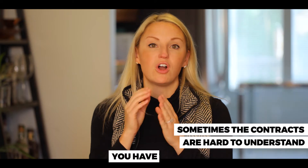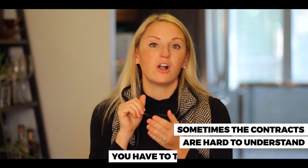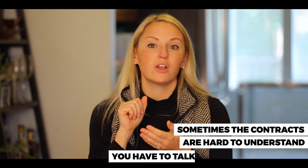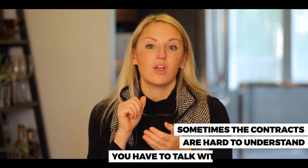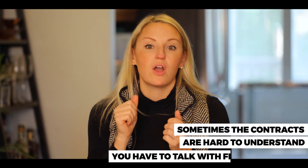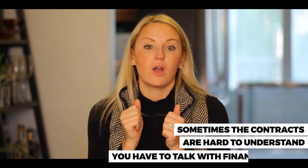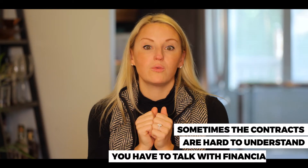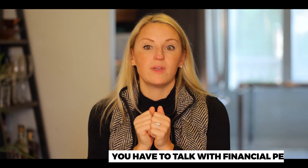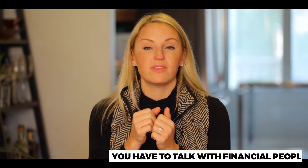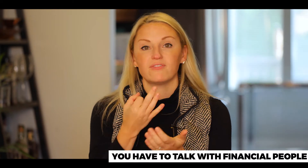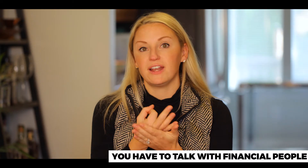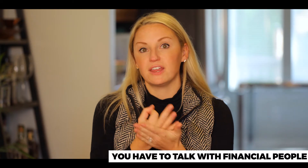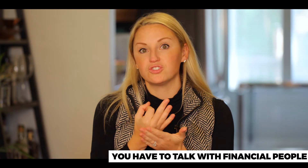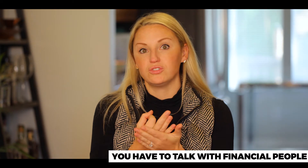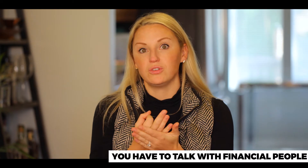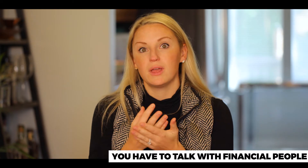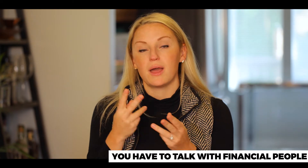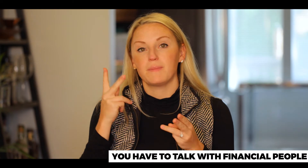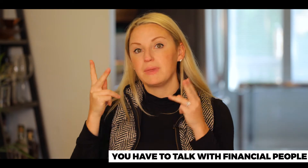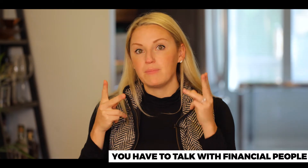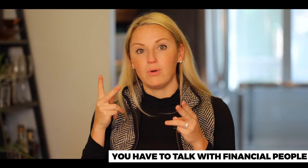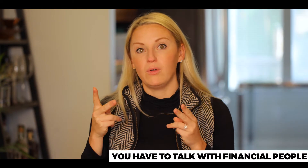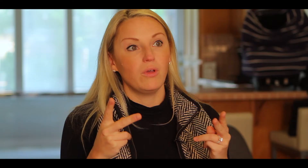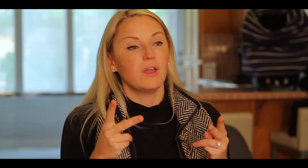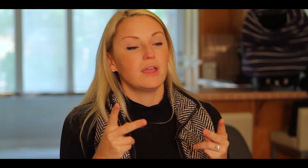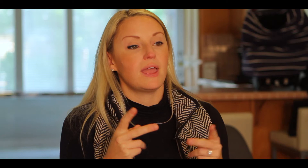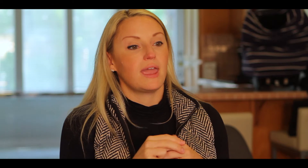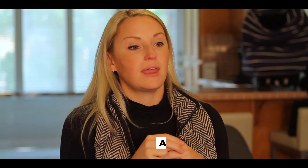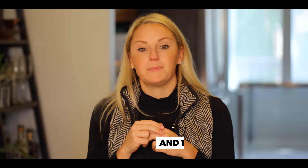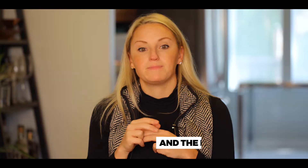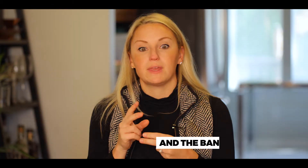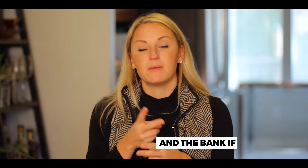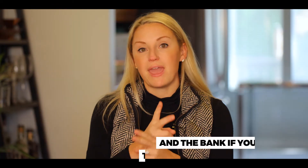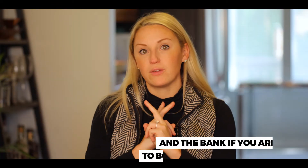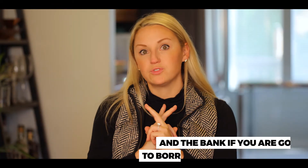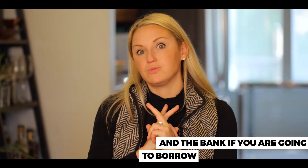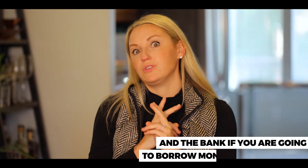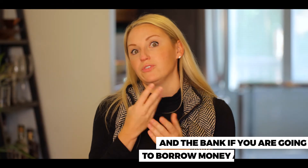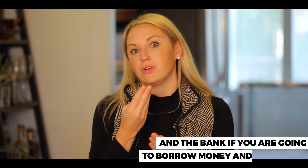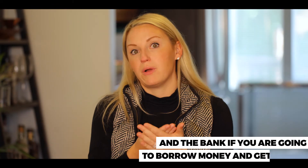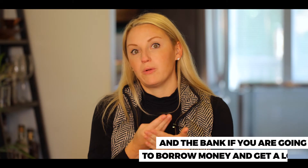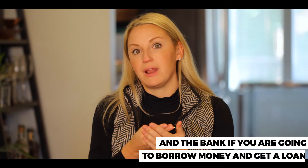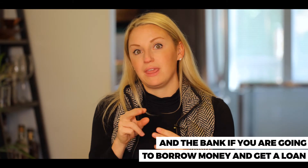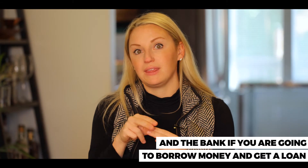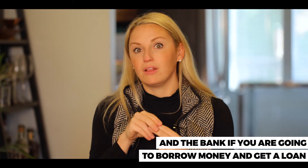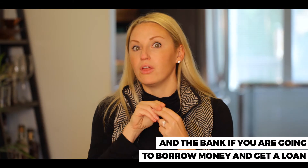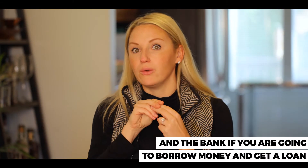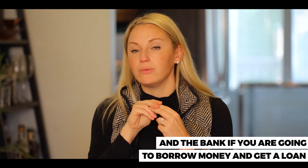talk with financial people and the bank, which means you're gonna borrow money and get a loan.